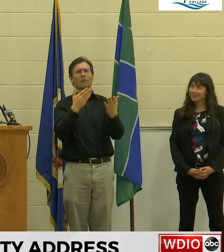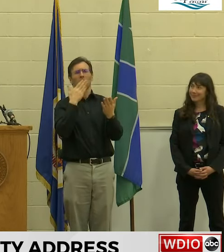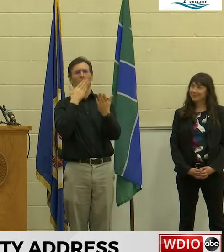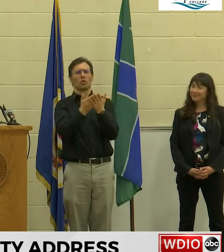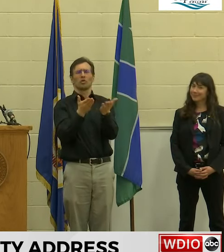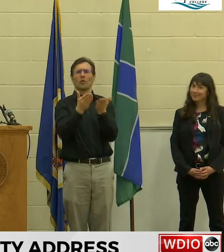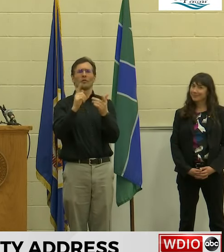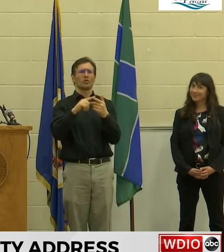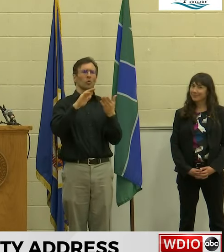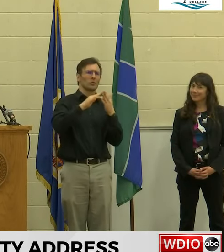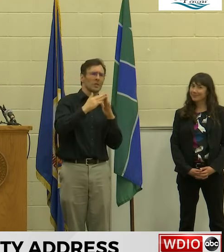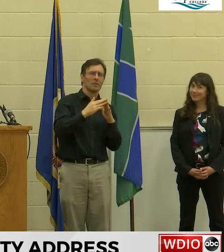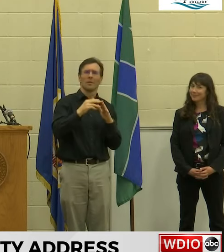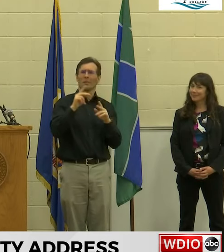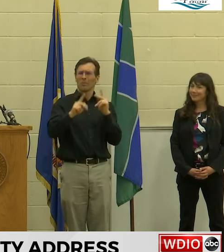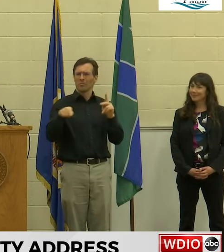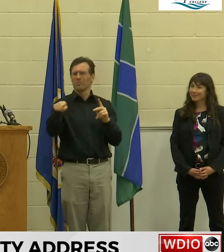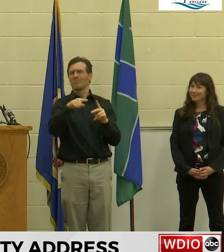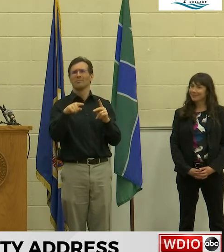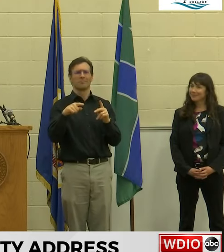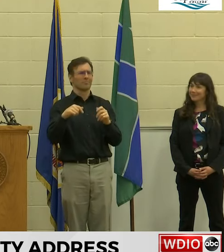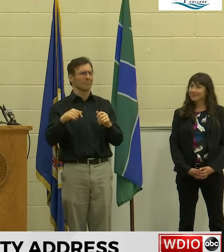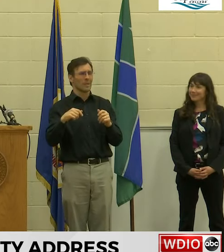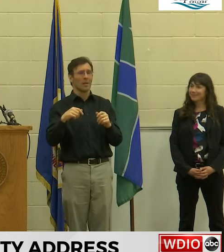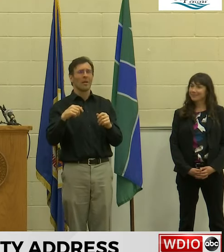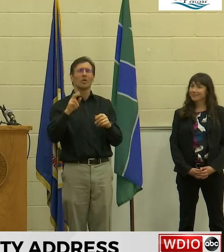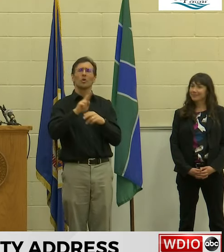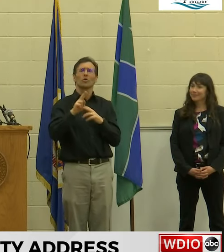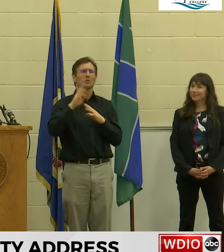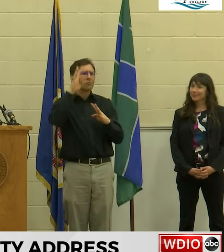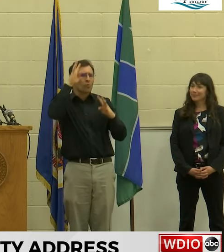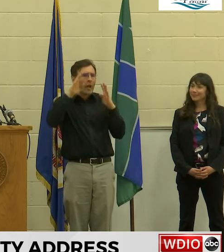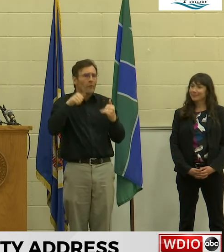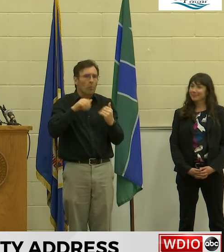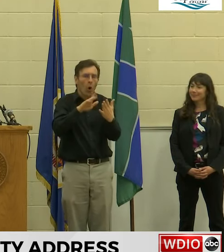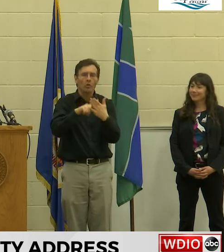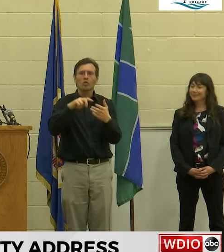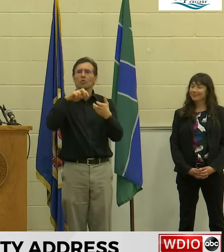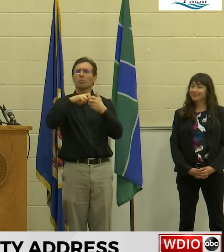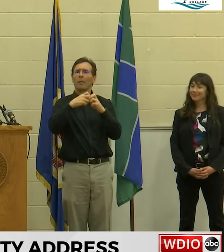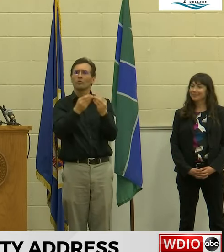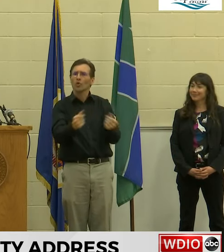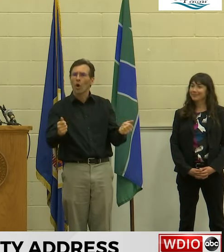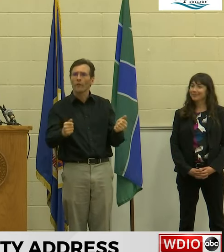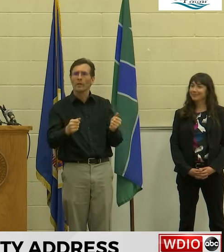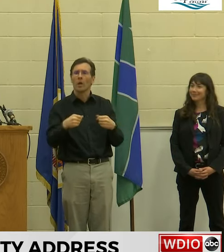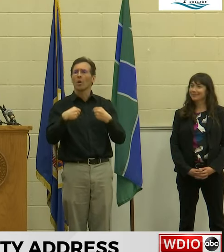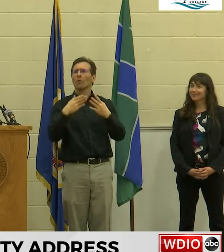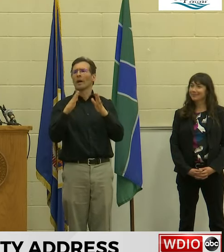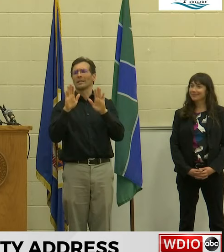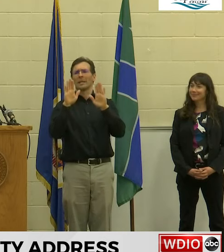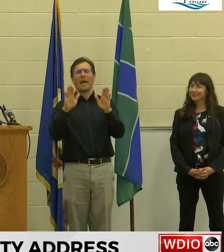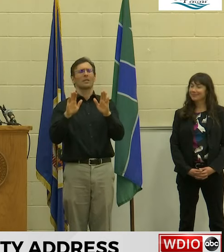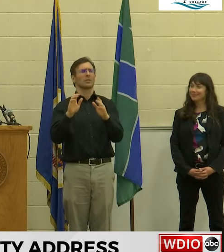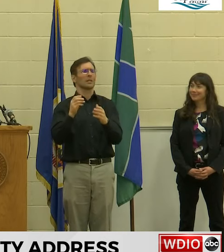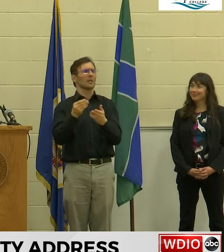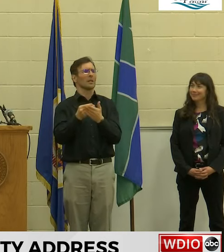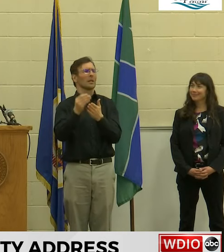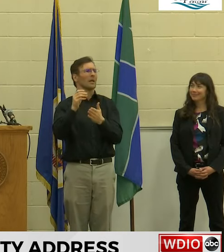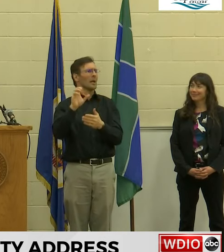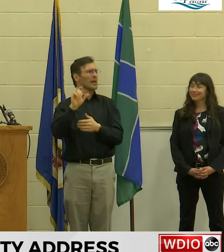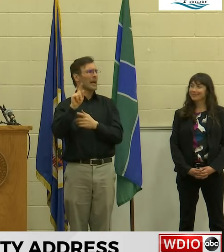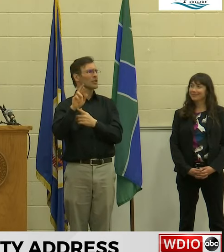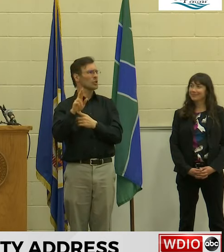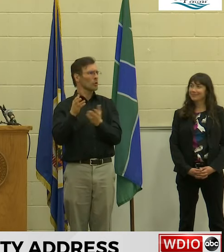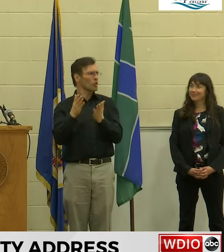alike. The chosen recipient demonstrates leadership, uses creative approaches to problem solving, and provides excellent customer service, as